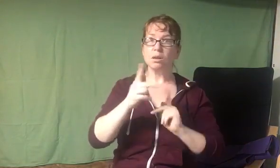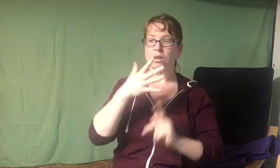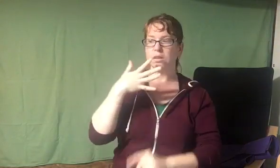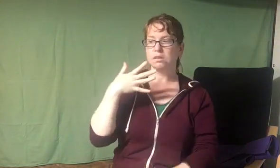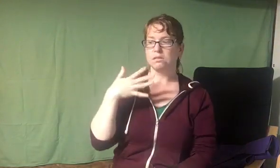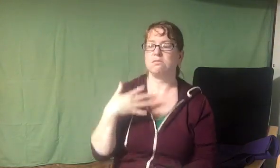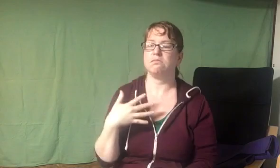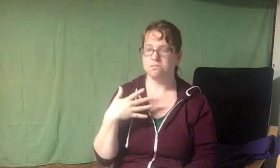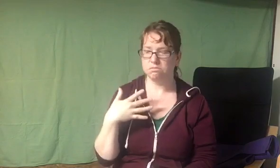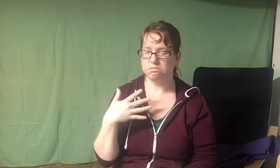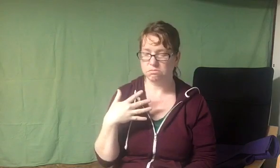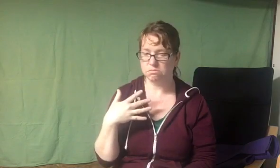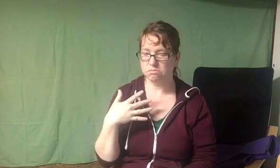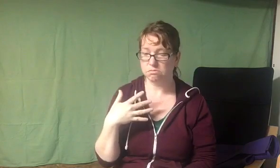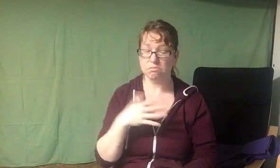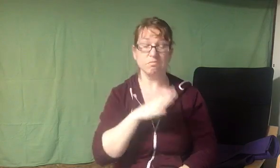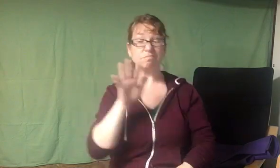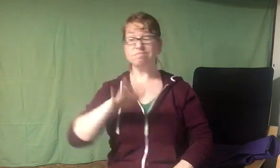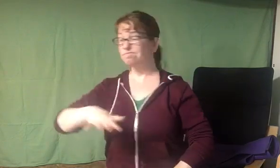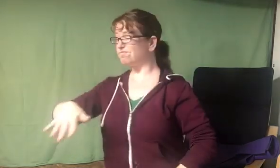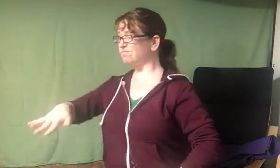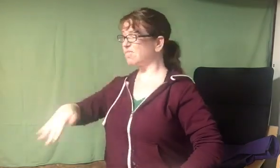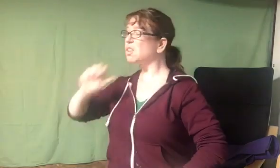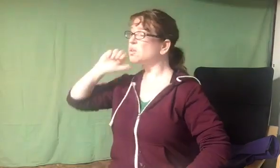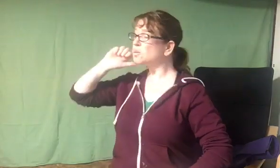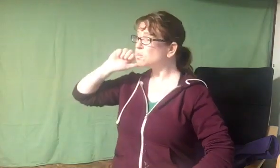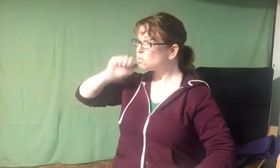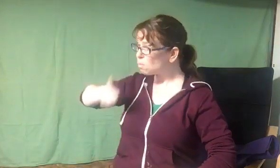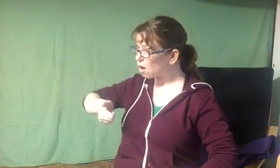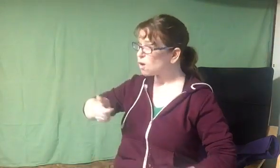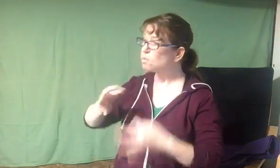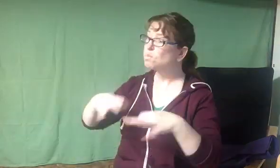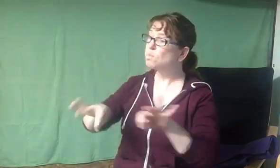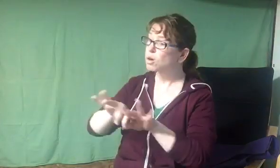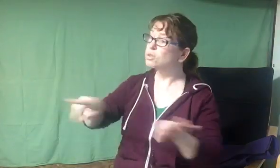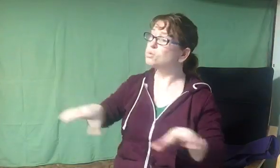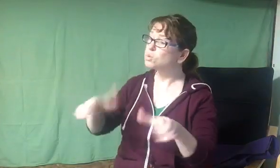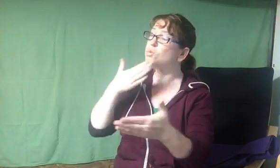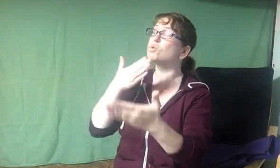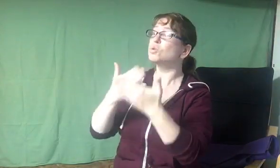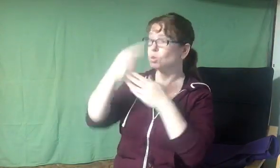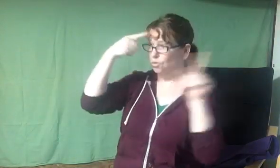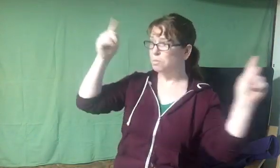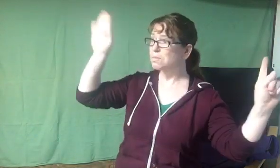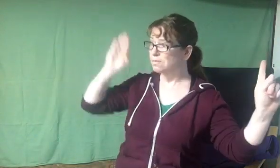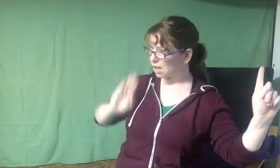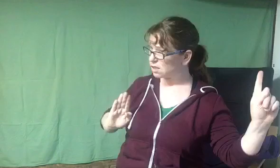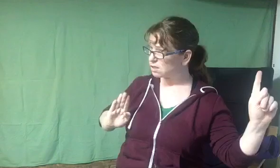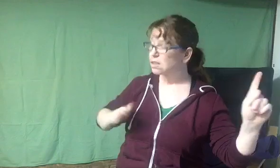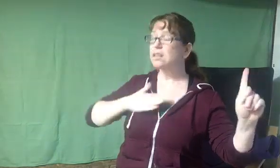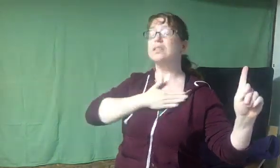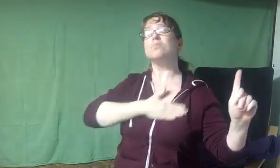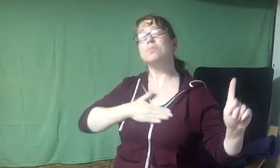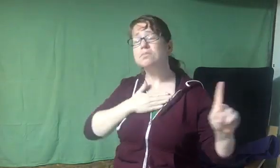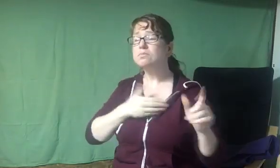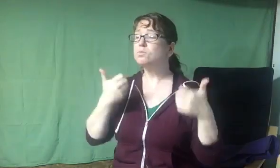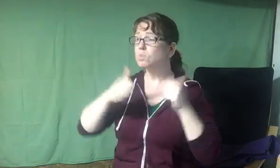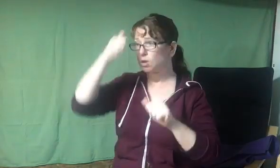that we all do well in front of Mrs. Best in the morning," said Mr. Beaker. "Please, could you all try to memorize the rules tonight and practice at home if